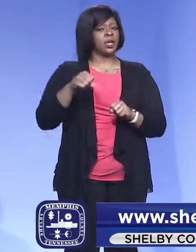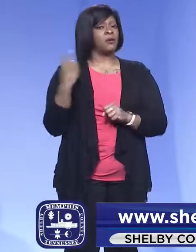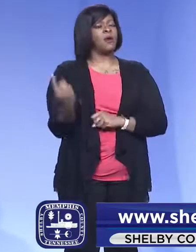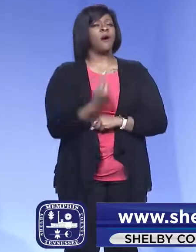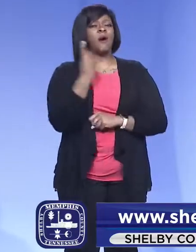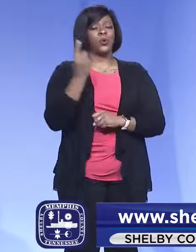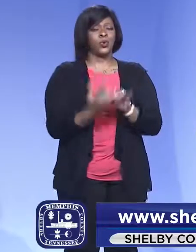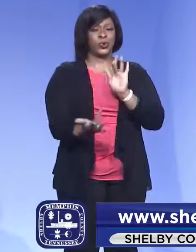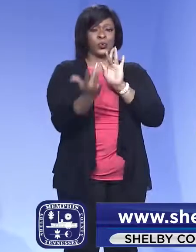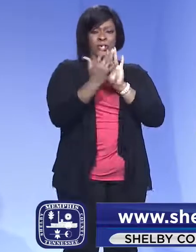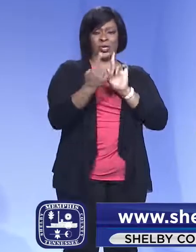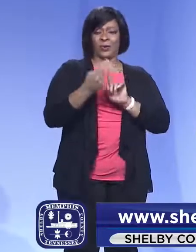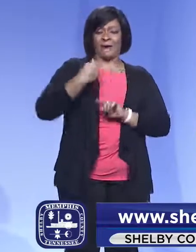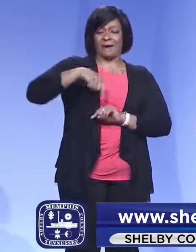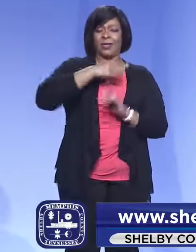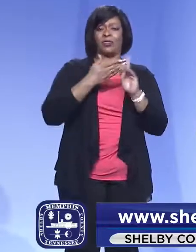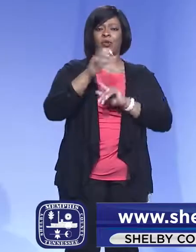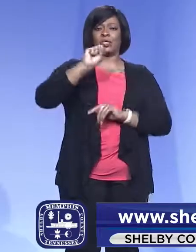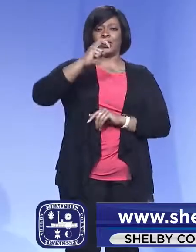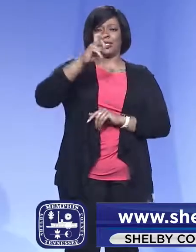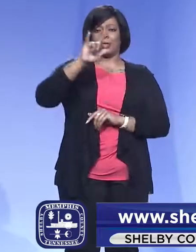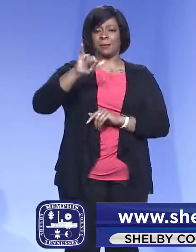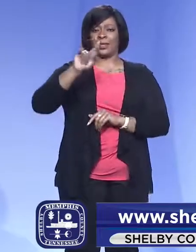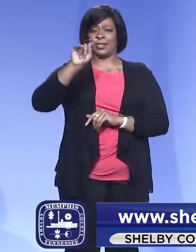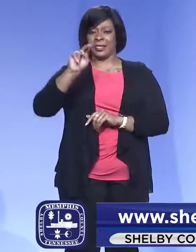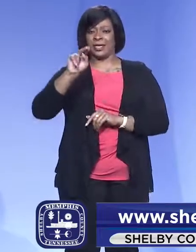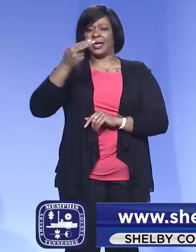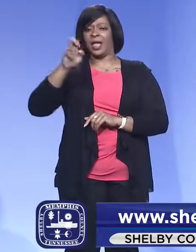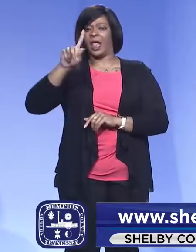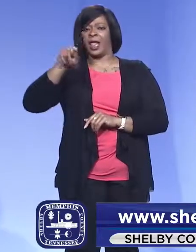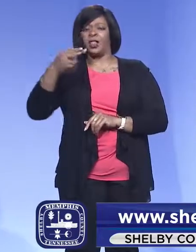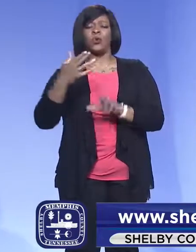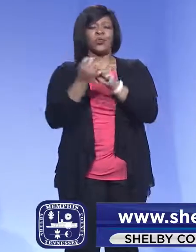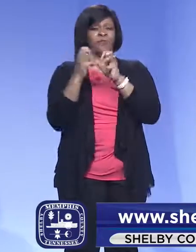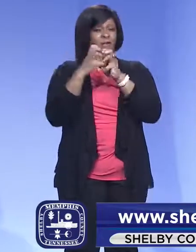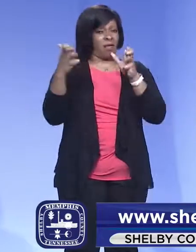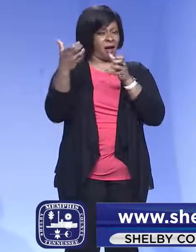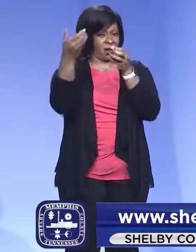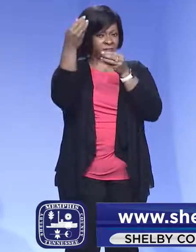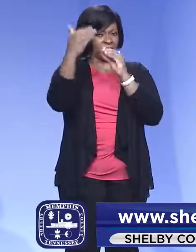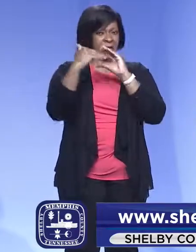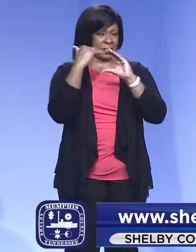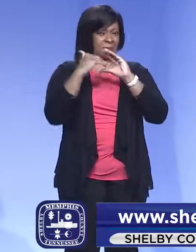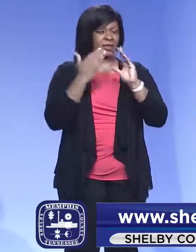always reach out to us through Shelby TN Health. We receive a lot of emails,